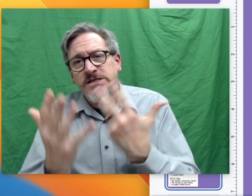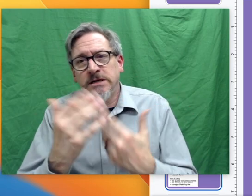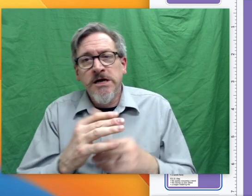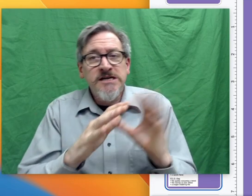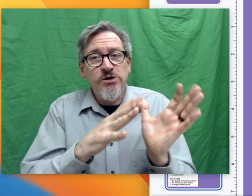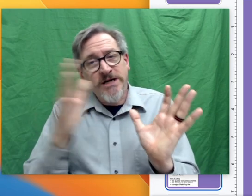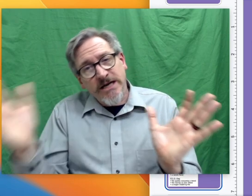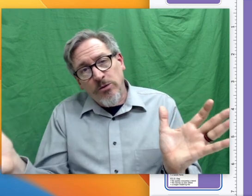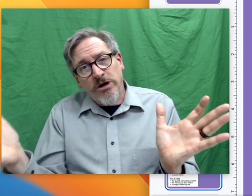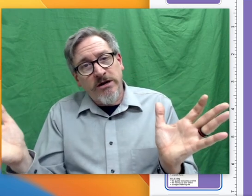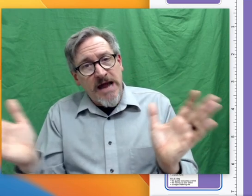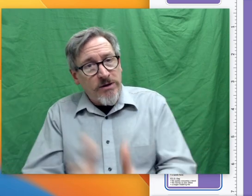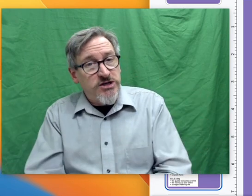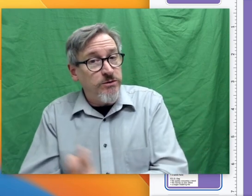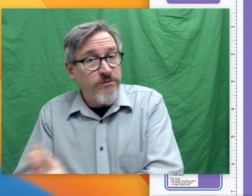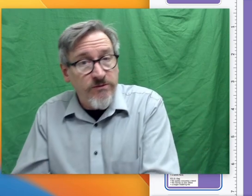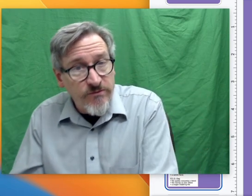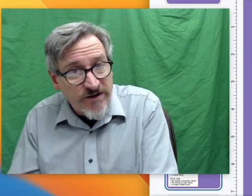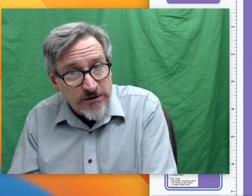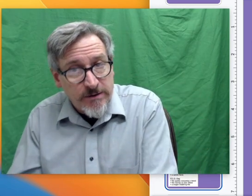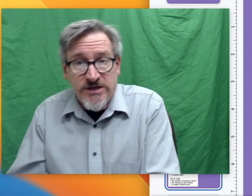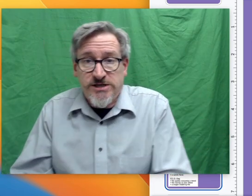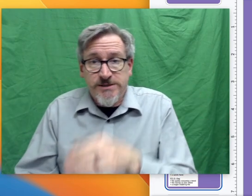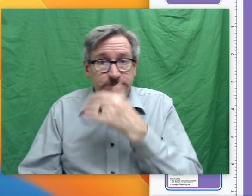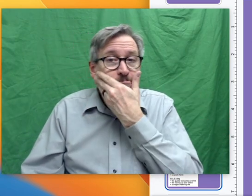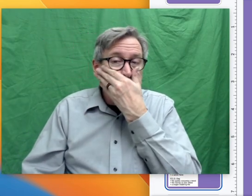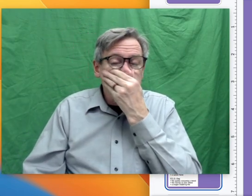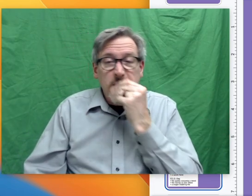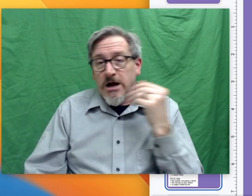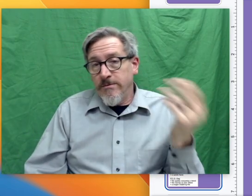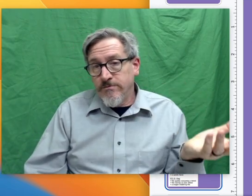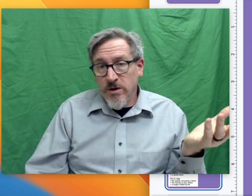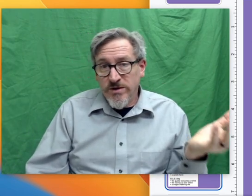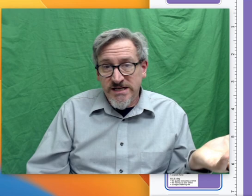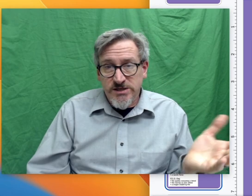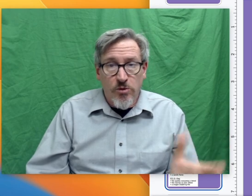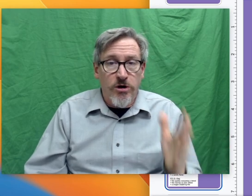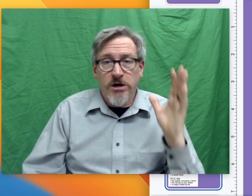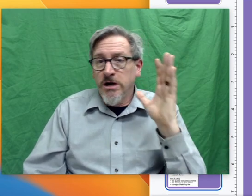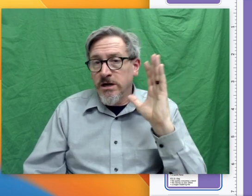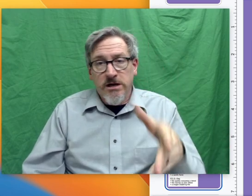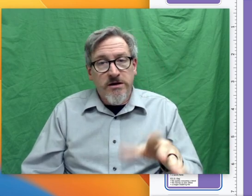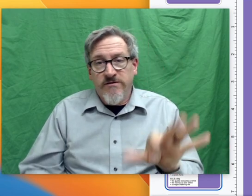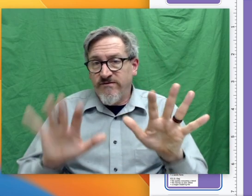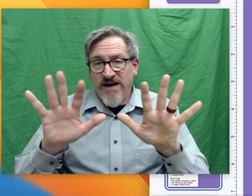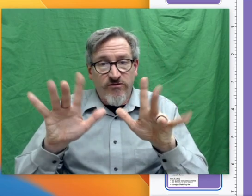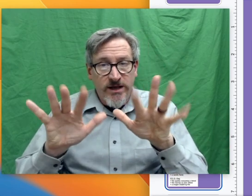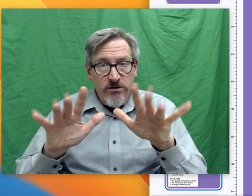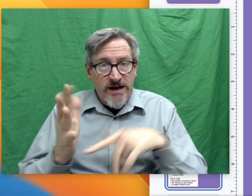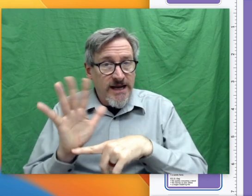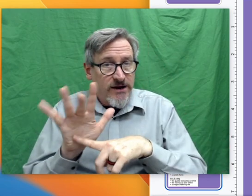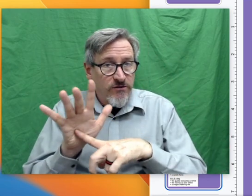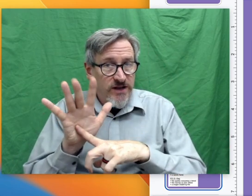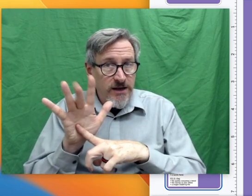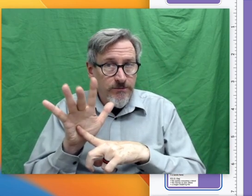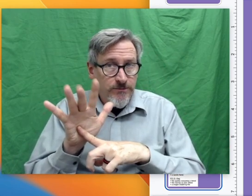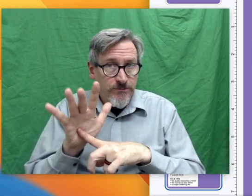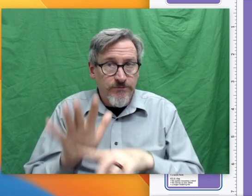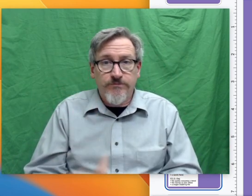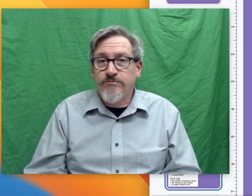Flames. So we're getting more now into fire images. We did some more 5 wiggle, right? Candle